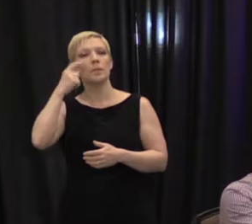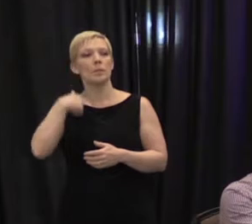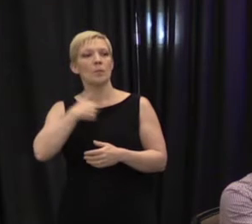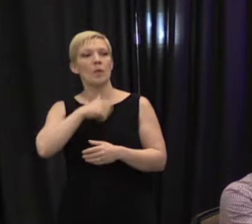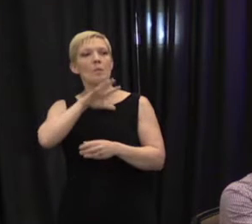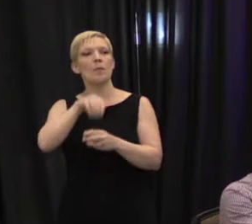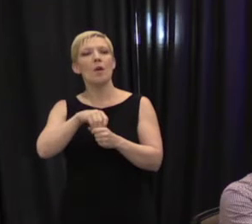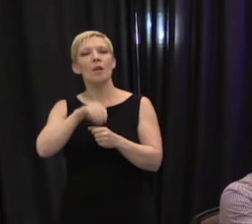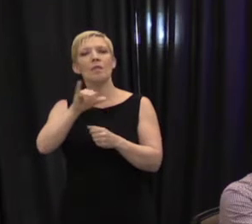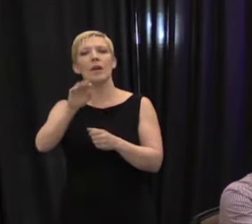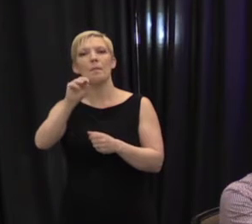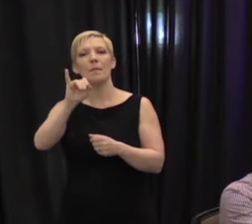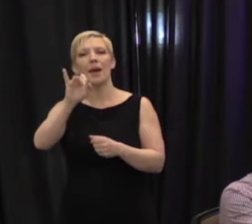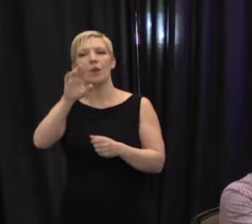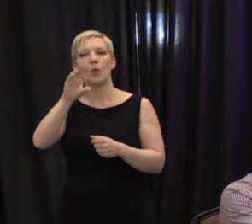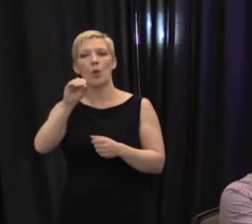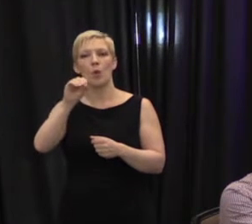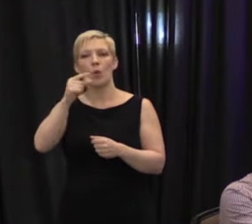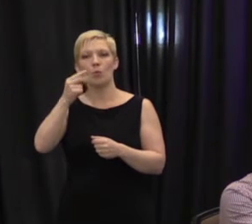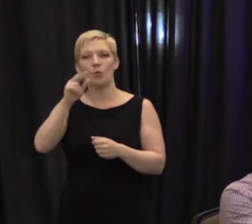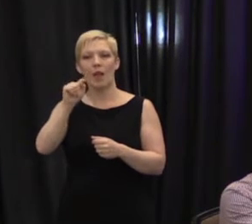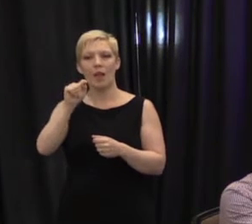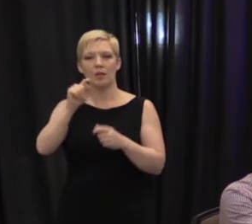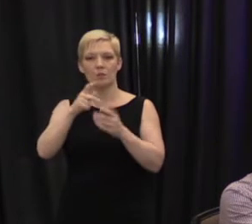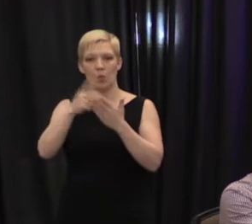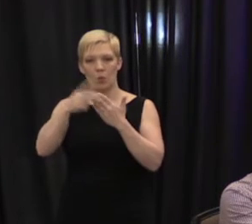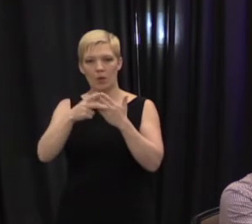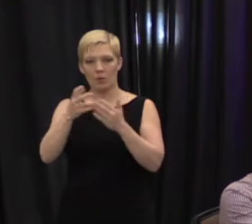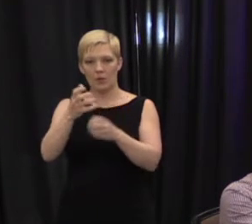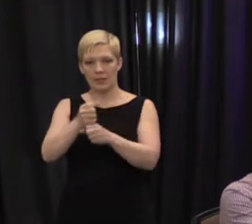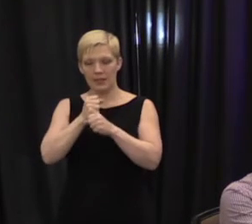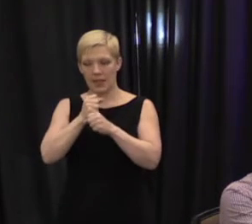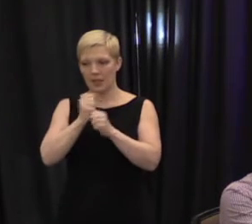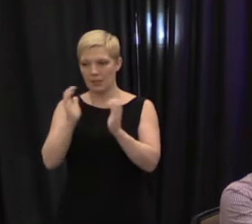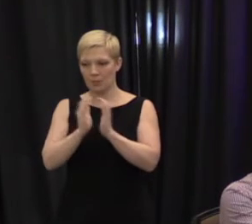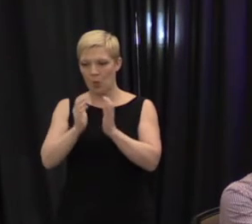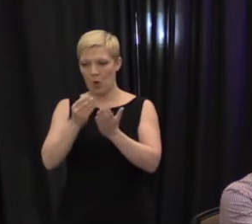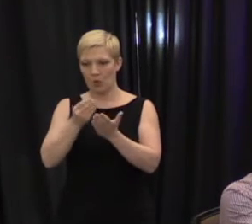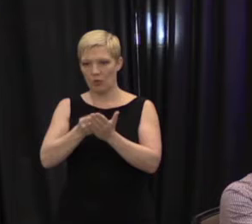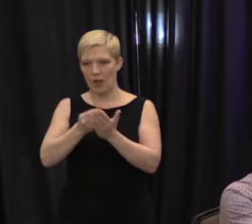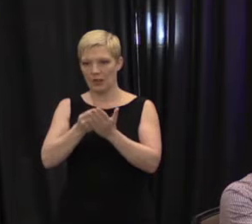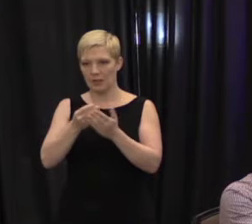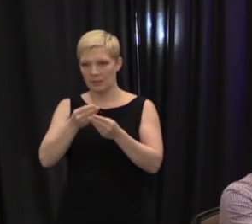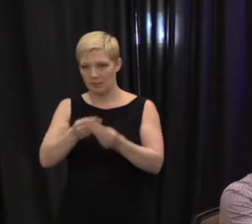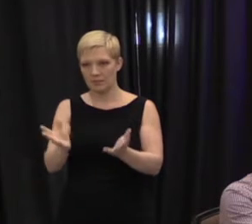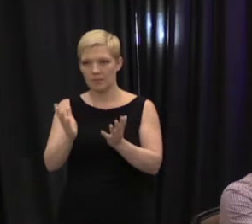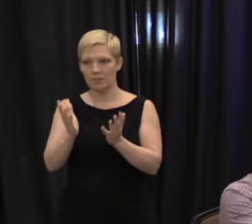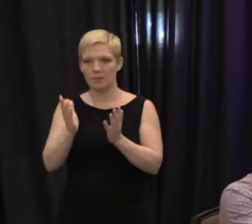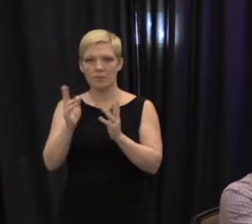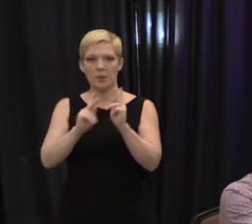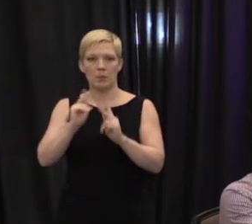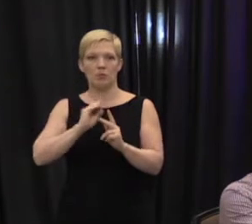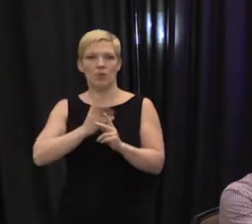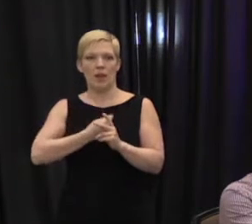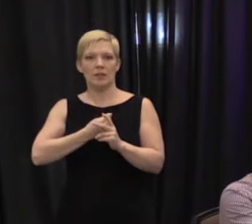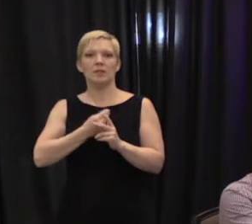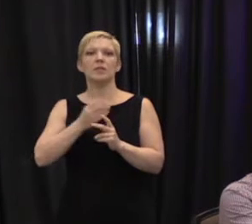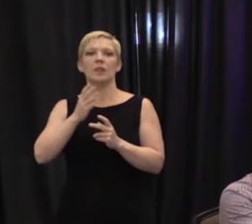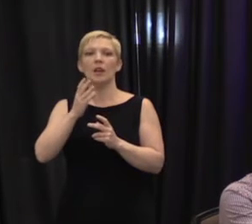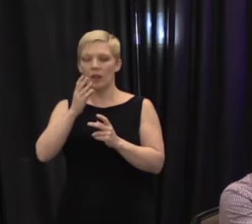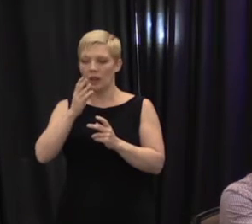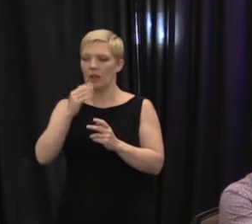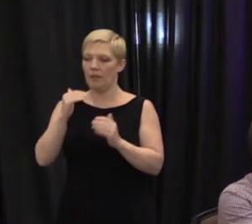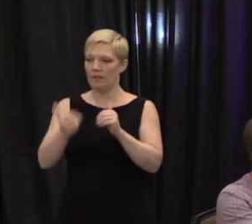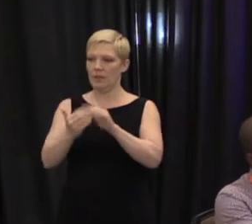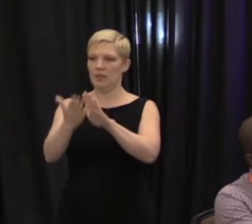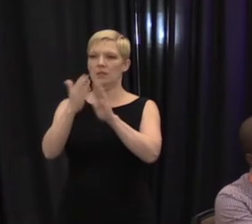Trans Lifeline, a microgrants program that takes small grants and distributes them to trans people who are facing inequalities that lead directly to suicide,